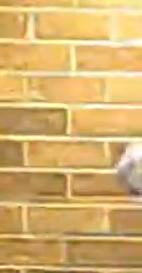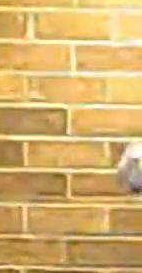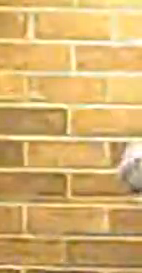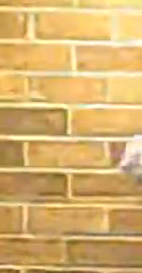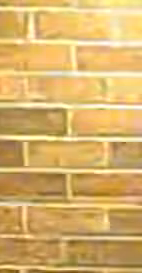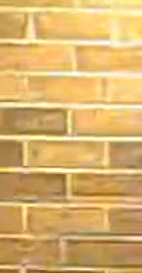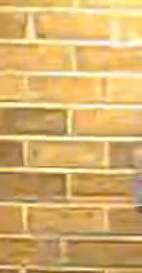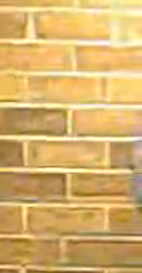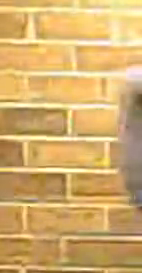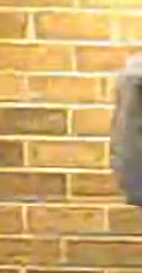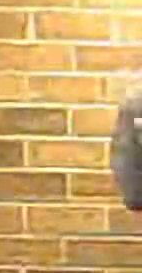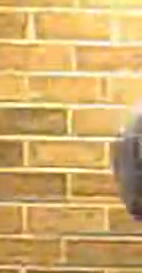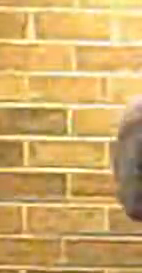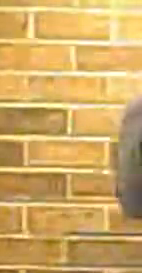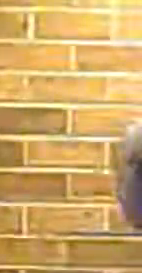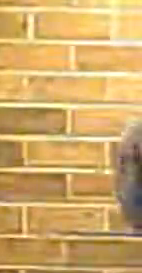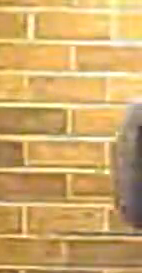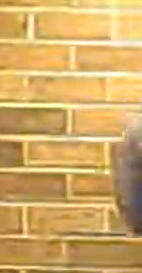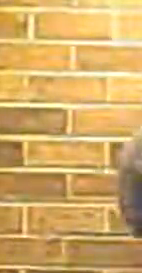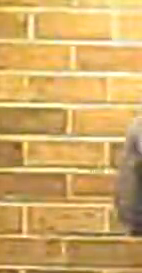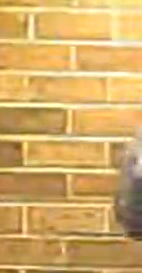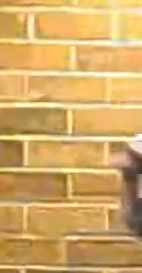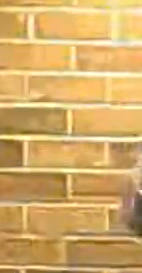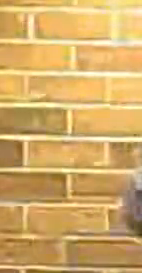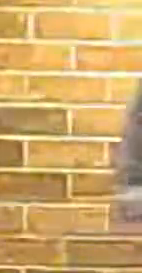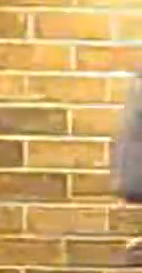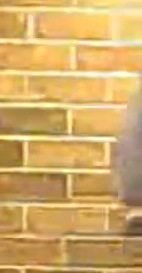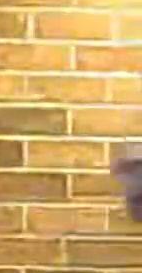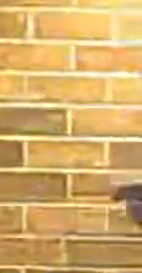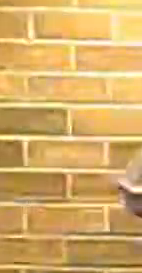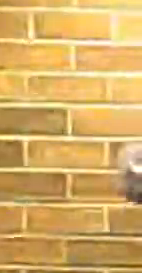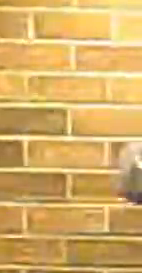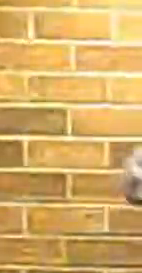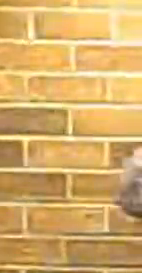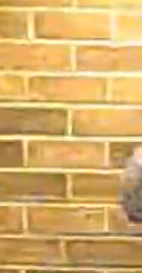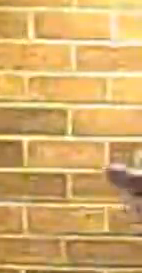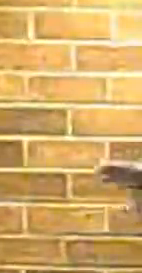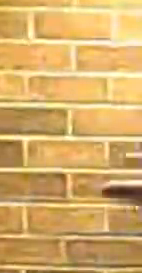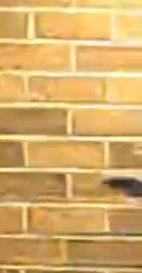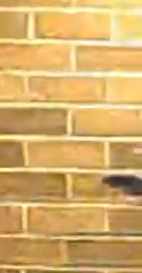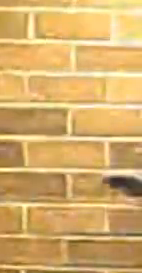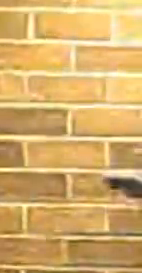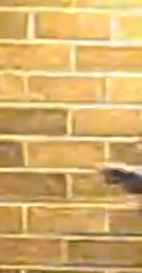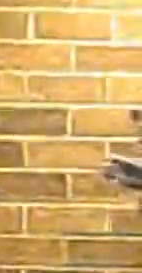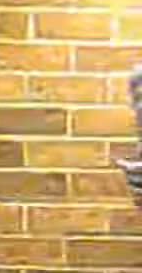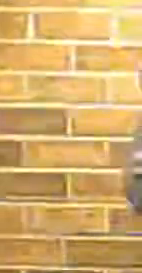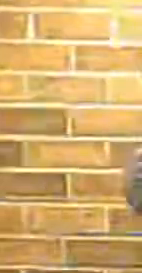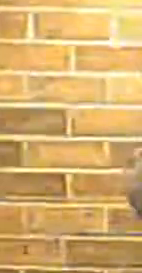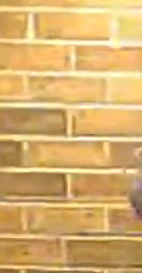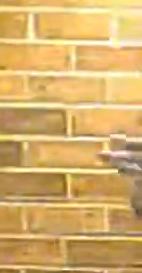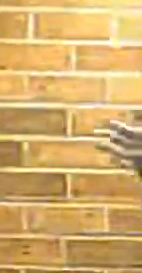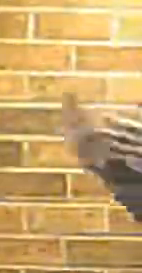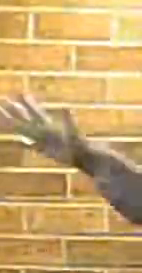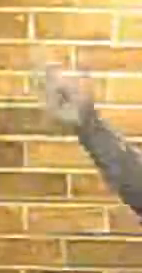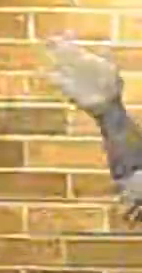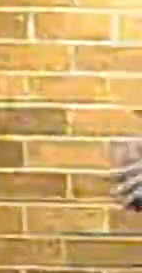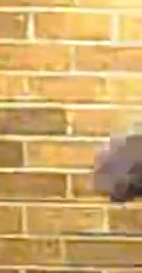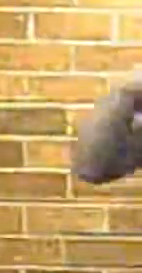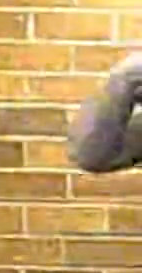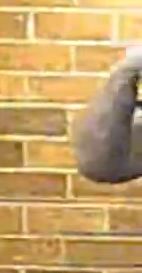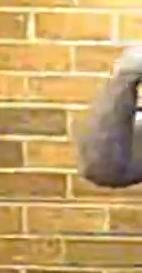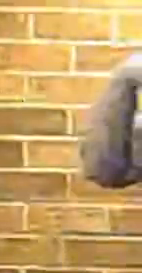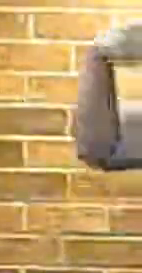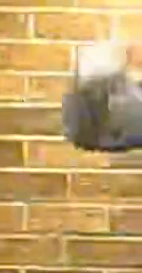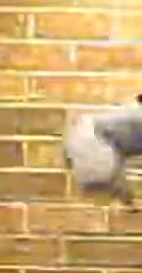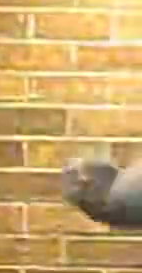urge you to please be honest with the people of Greasby, Hoylake, West Kirby, who've come here today, and